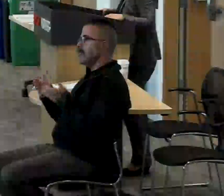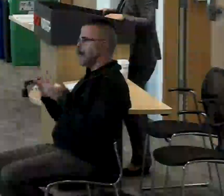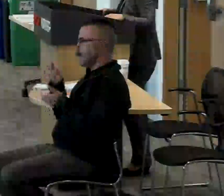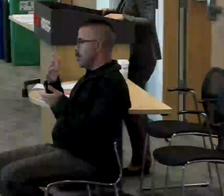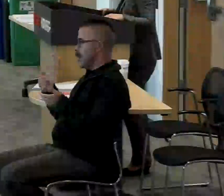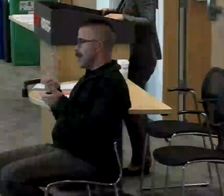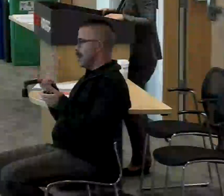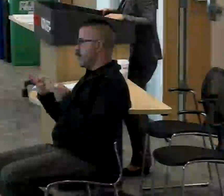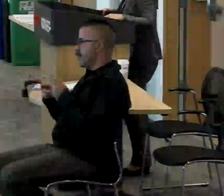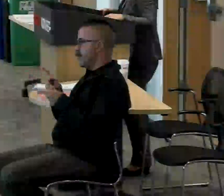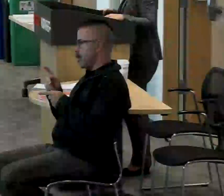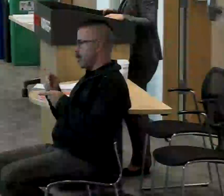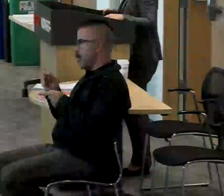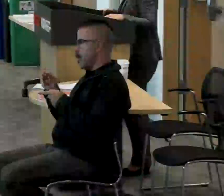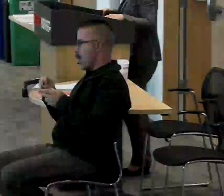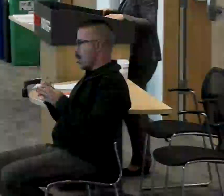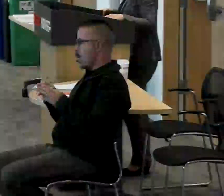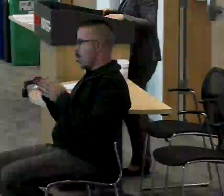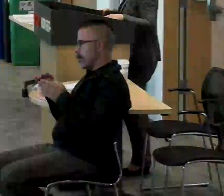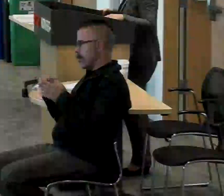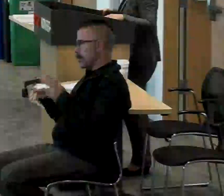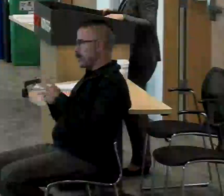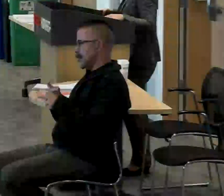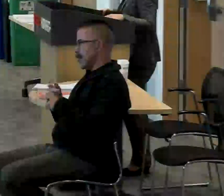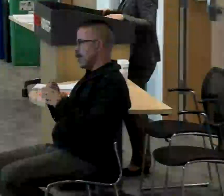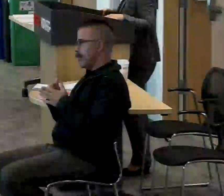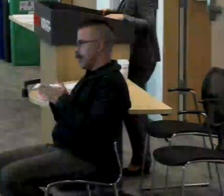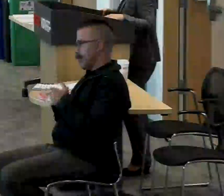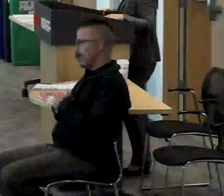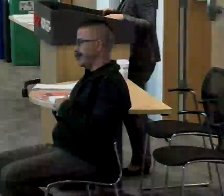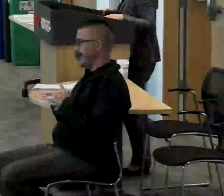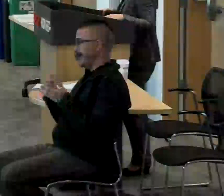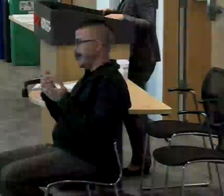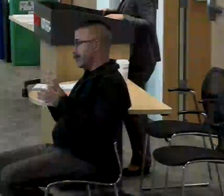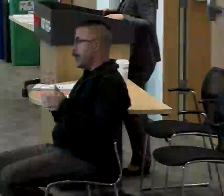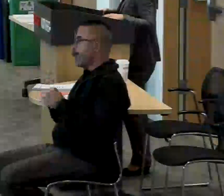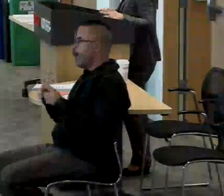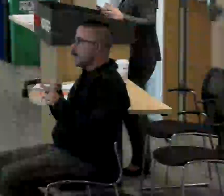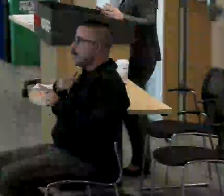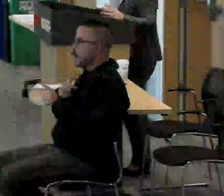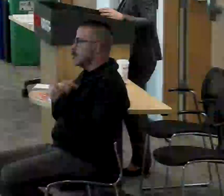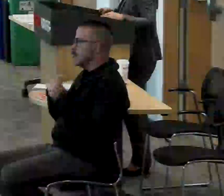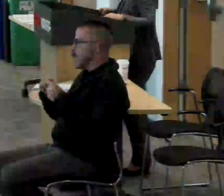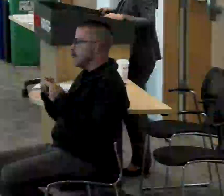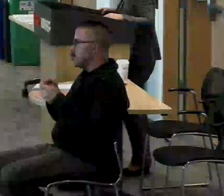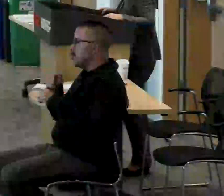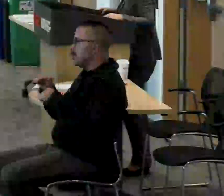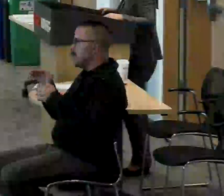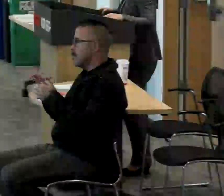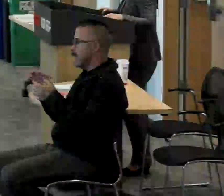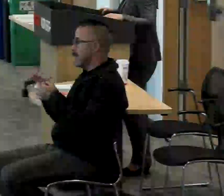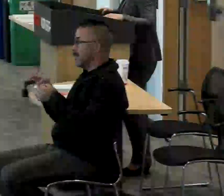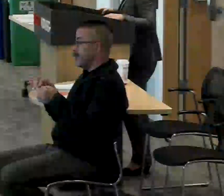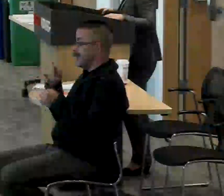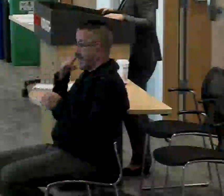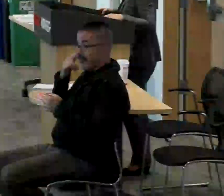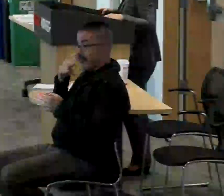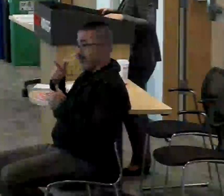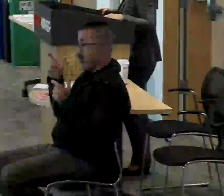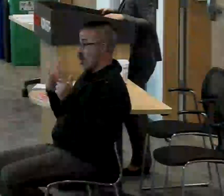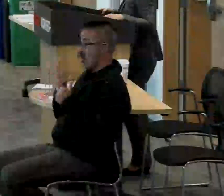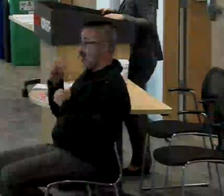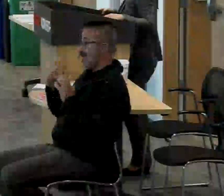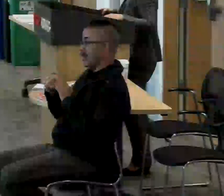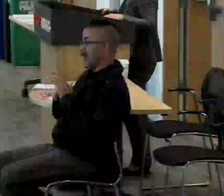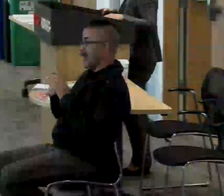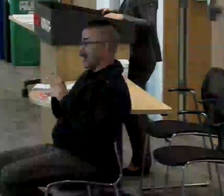ABLE accounts nationally. You know, so we're trying to send messages. We're the largest state in the union. Washington isn't really